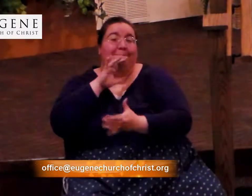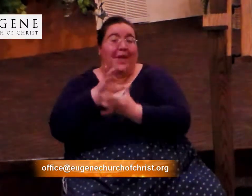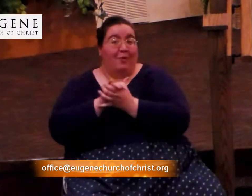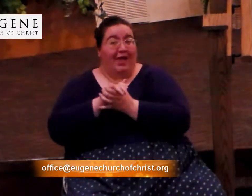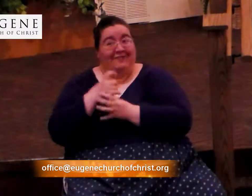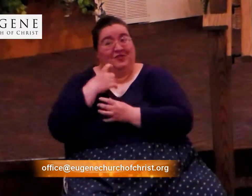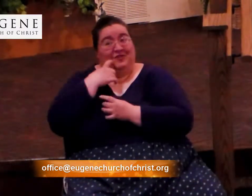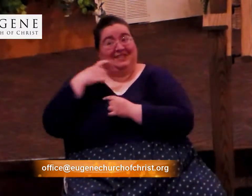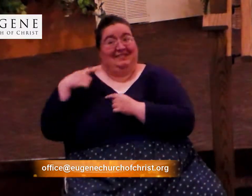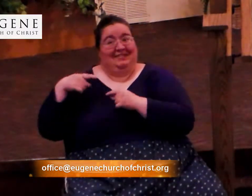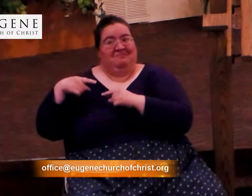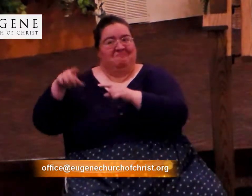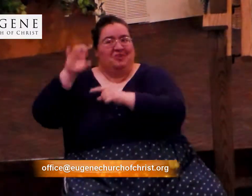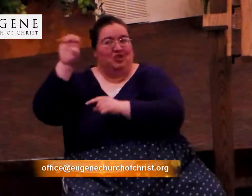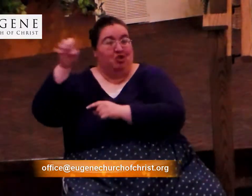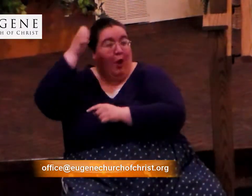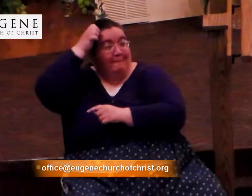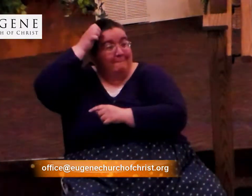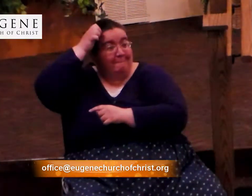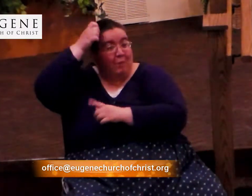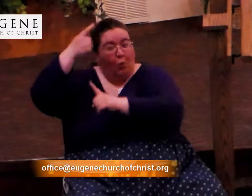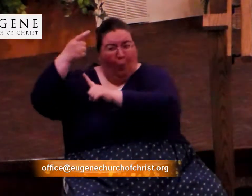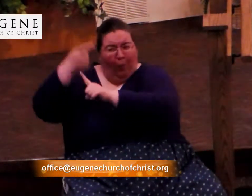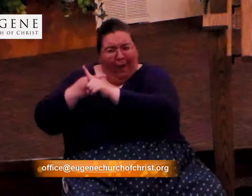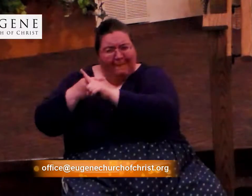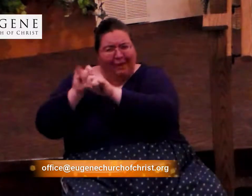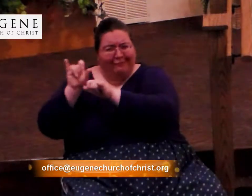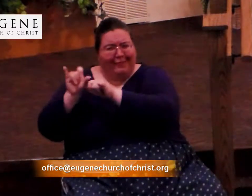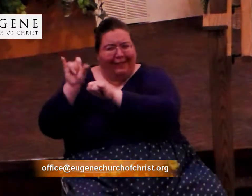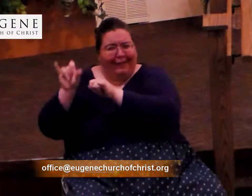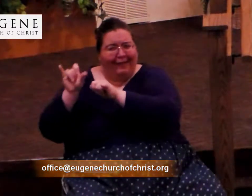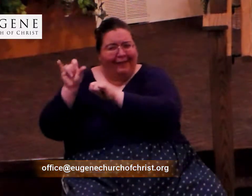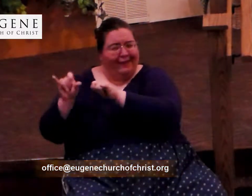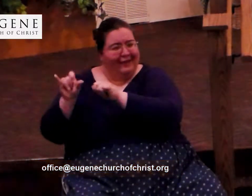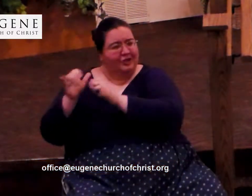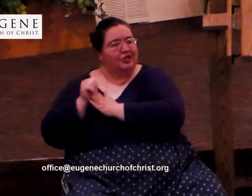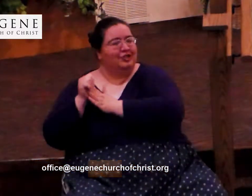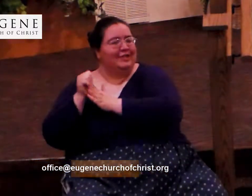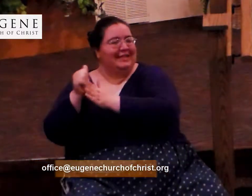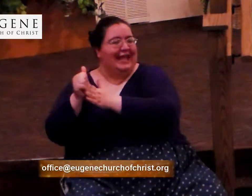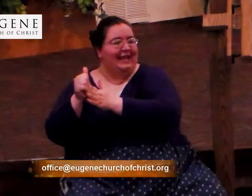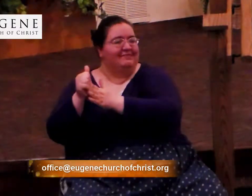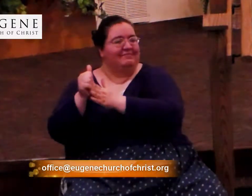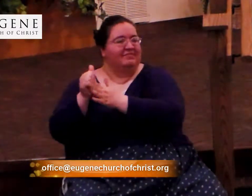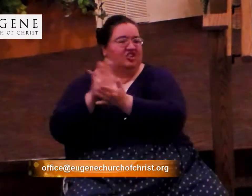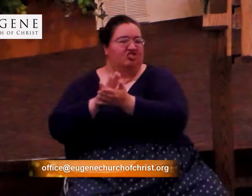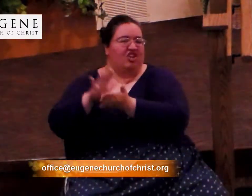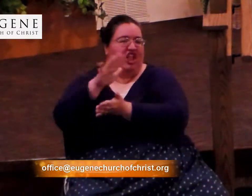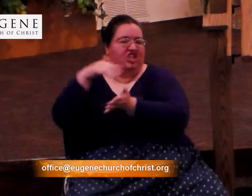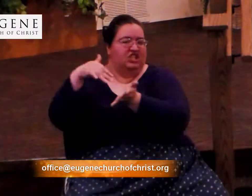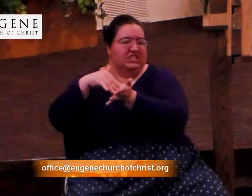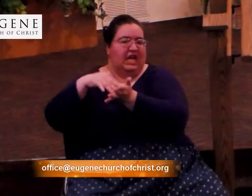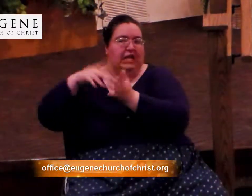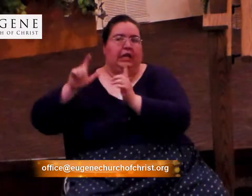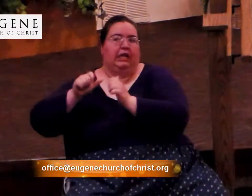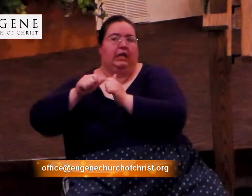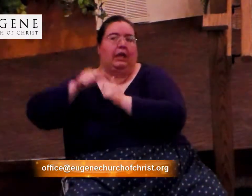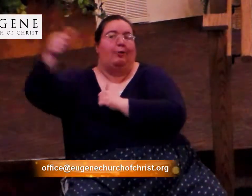doing a study abroad thing for NCU. And I texted her on Wednesday when she was home for 3 or 4 days at that point, and